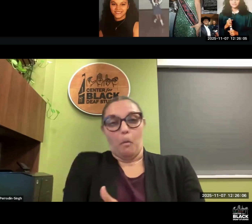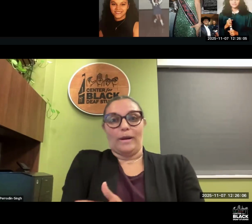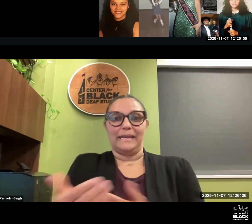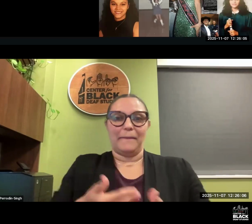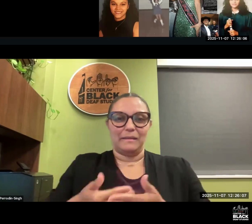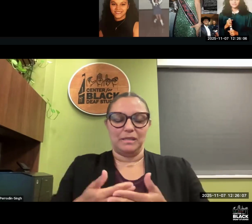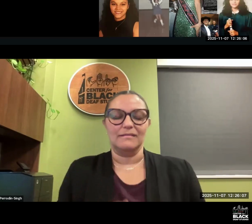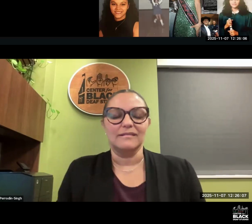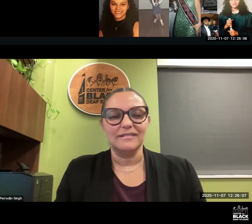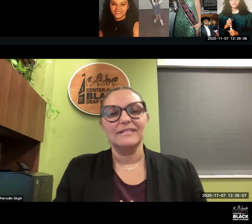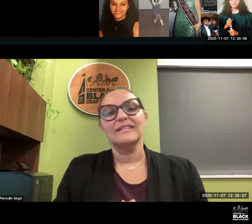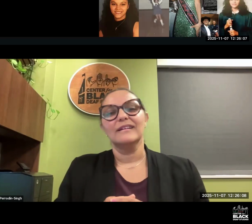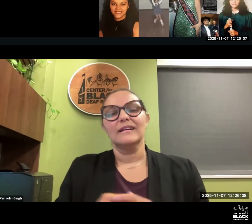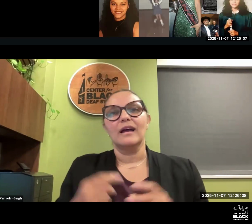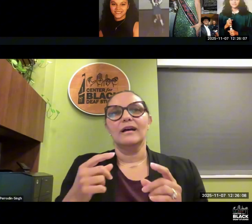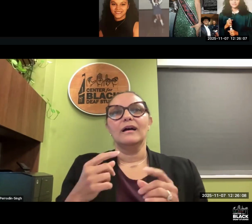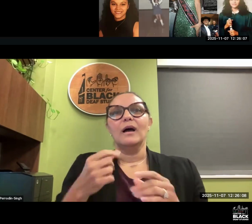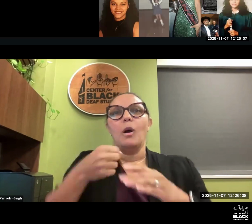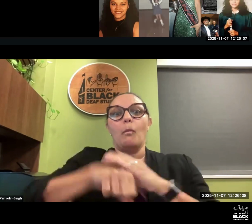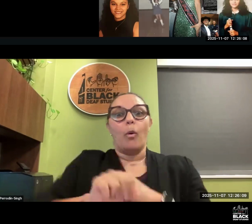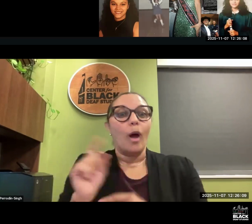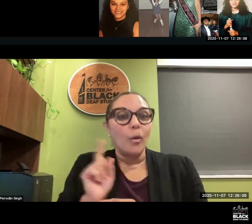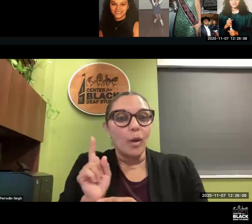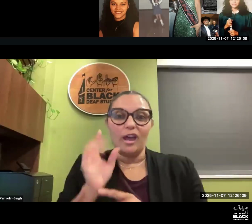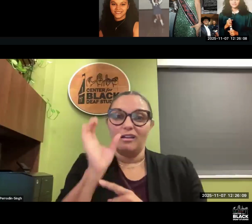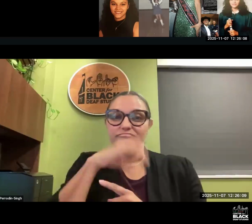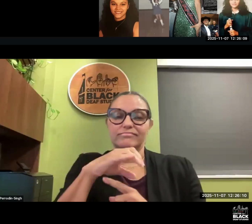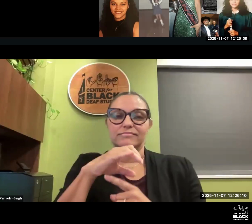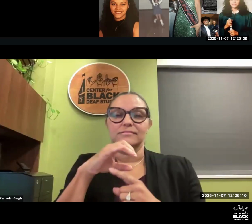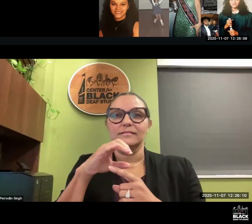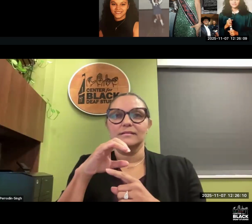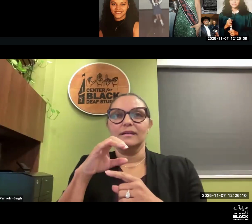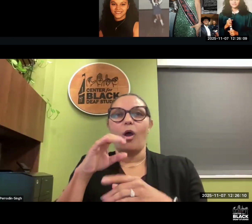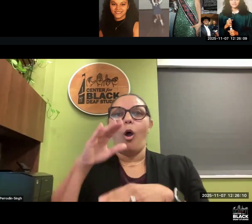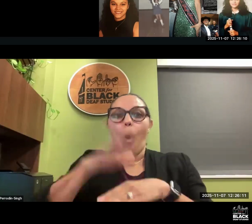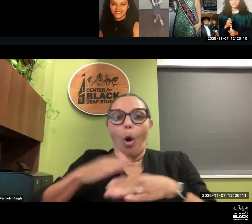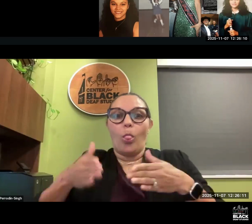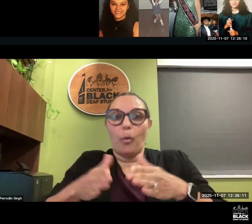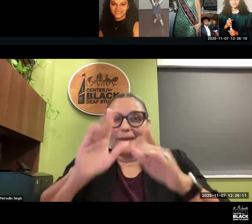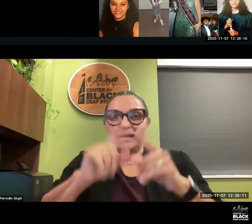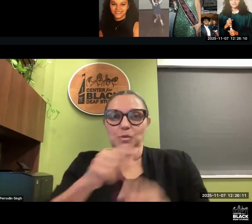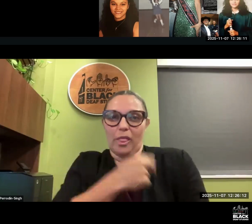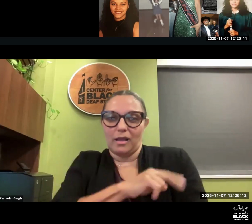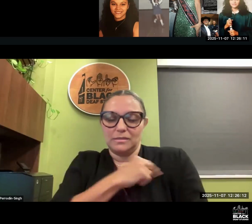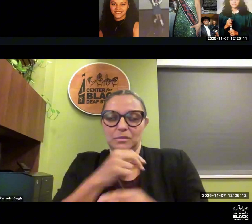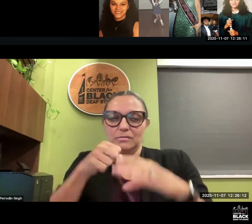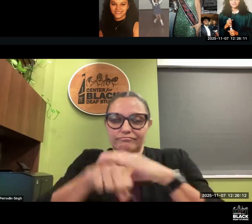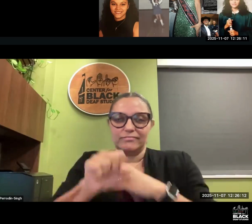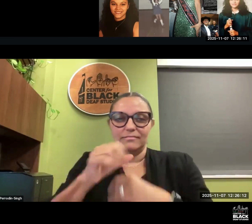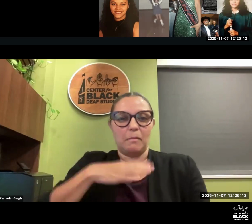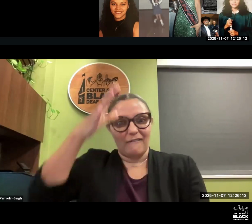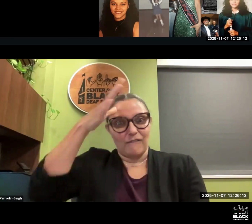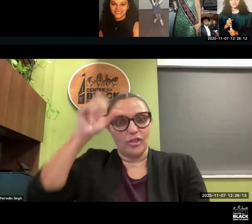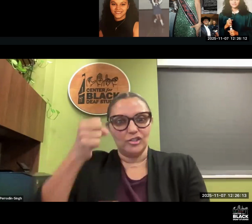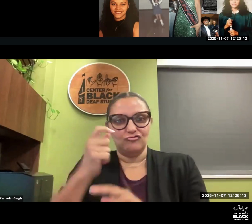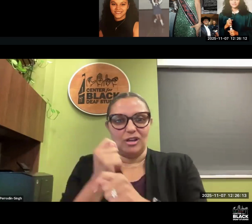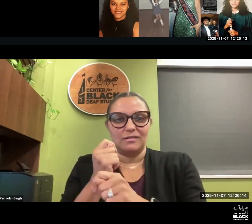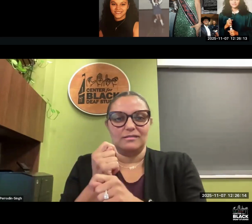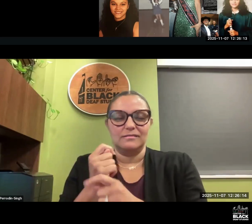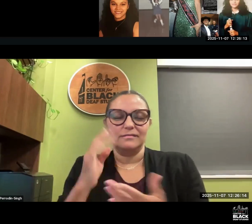I was born 3:17 in the morning. and